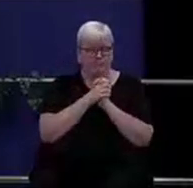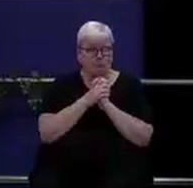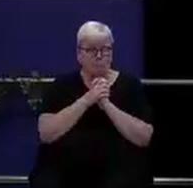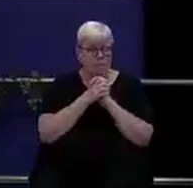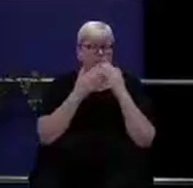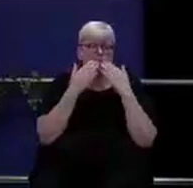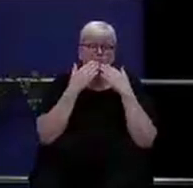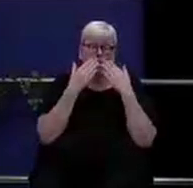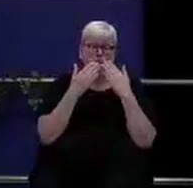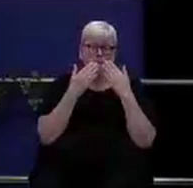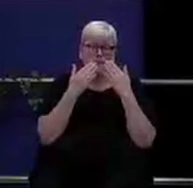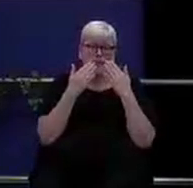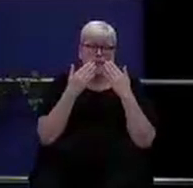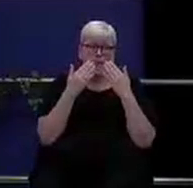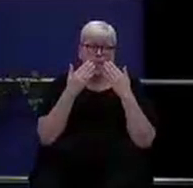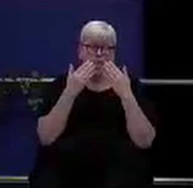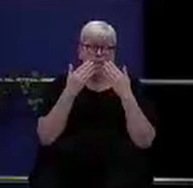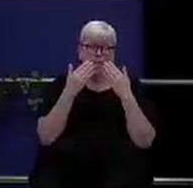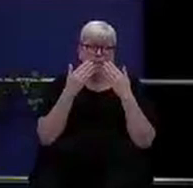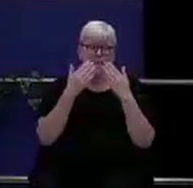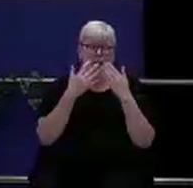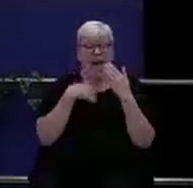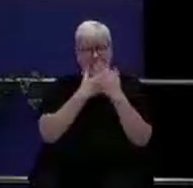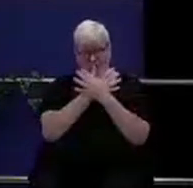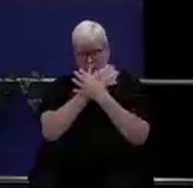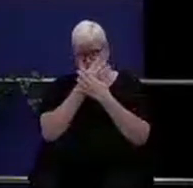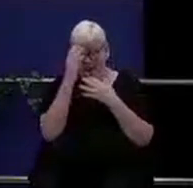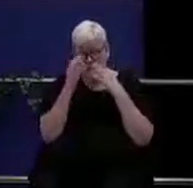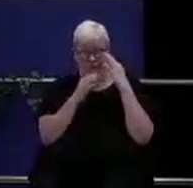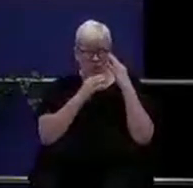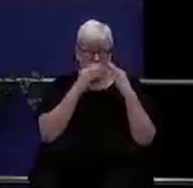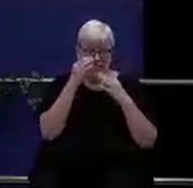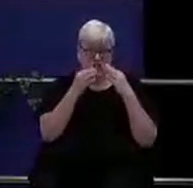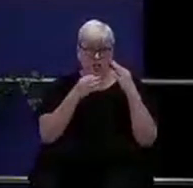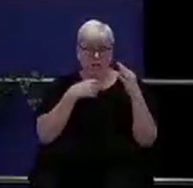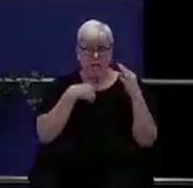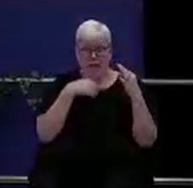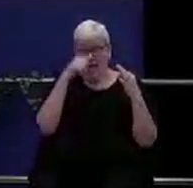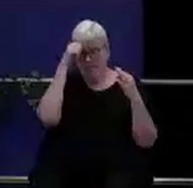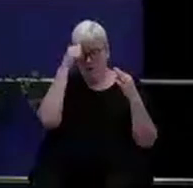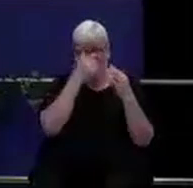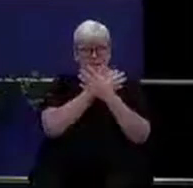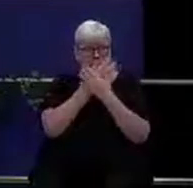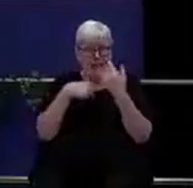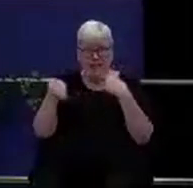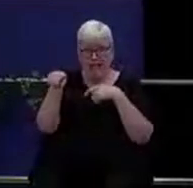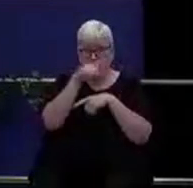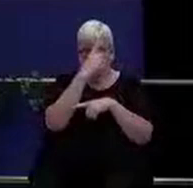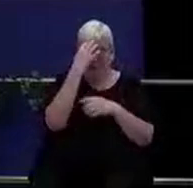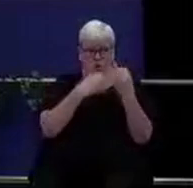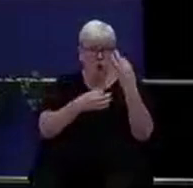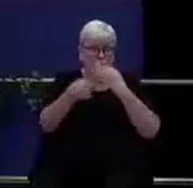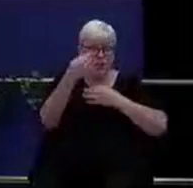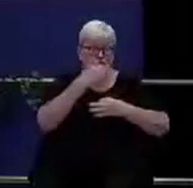Thank you for that. And I have many more questions, but I'm aware that many of you will have questions as well, so I'm just going to ask